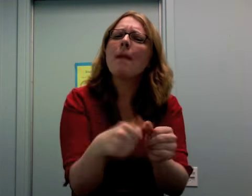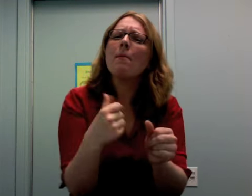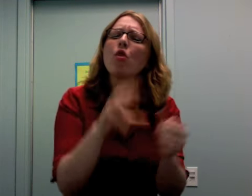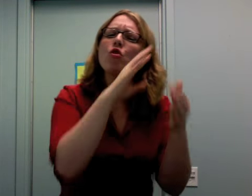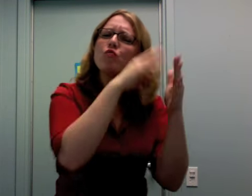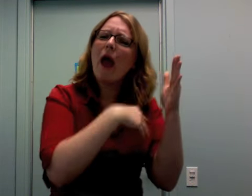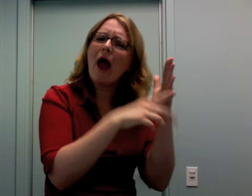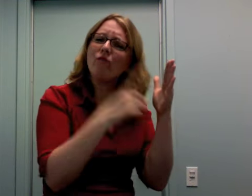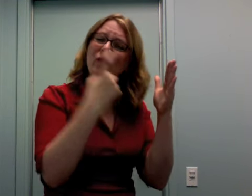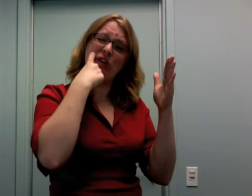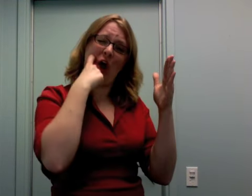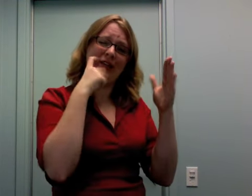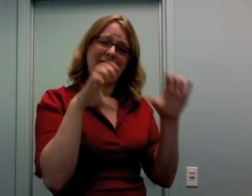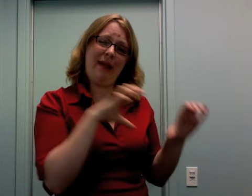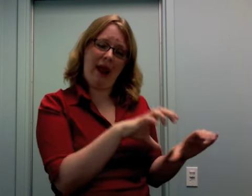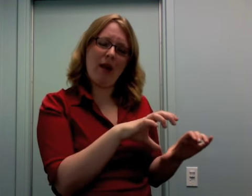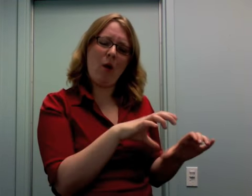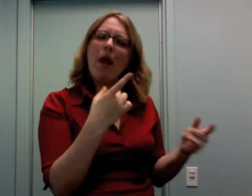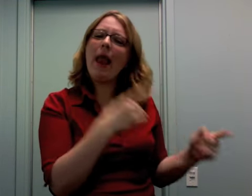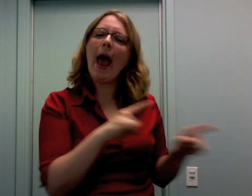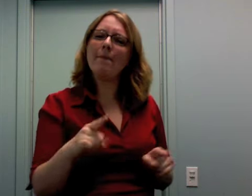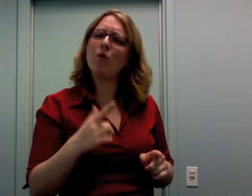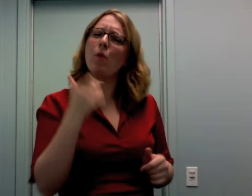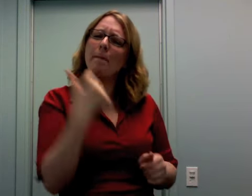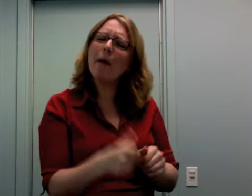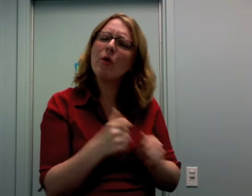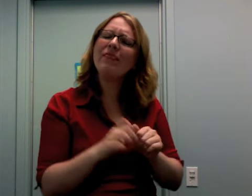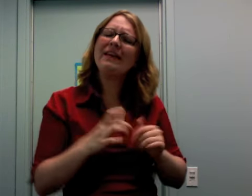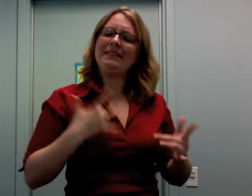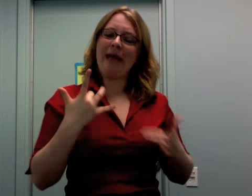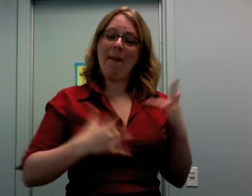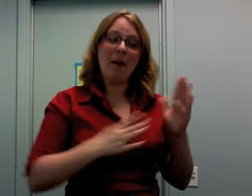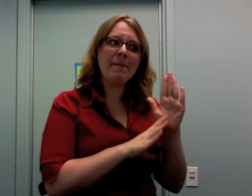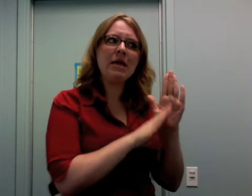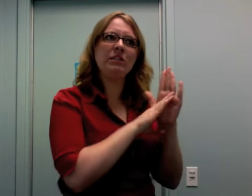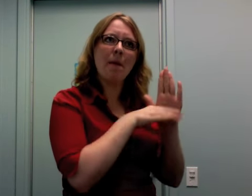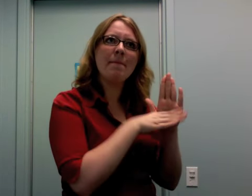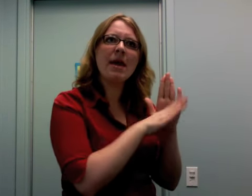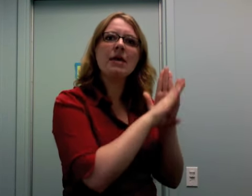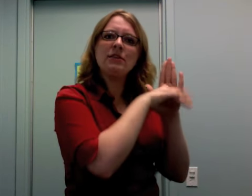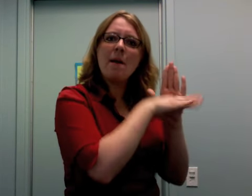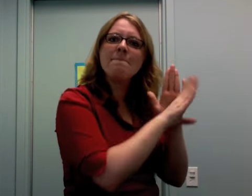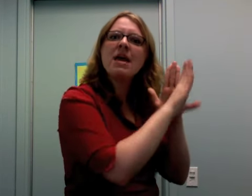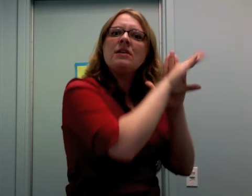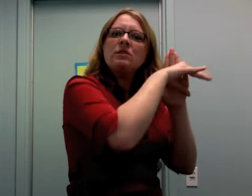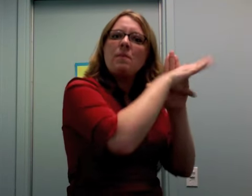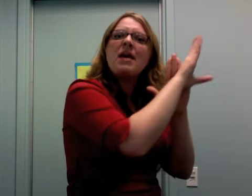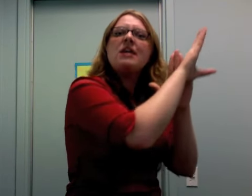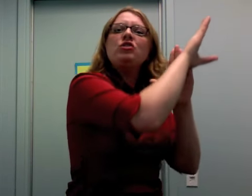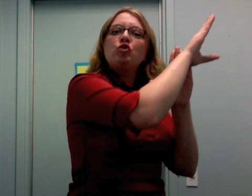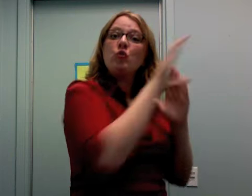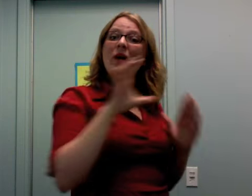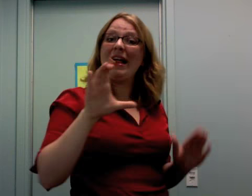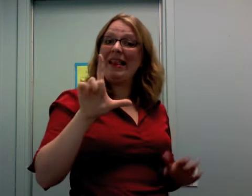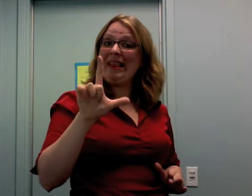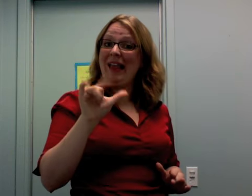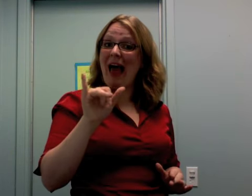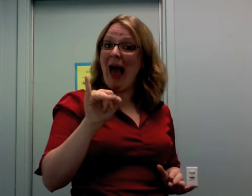What happens? The excitement builds and builds and builds to a climax.